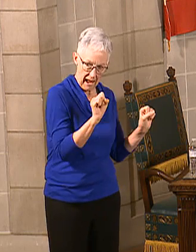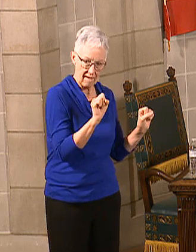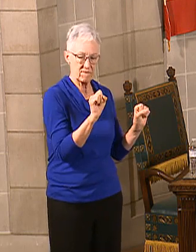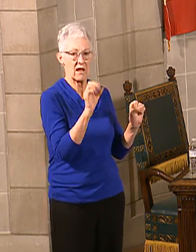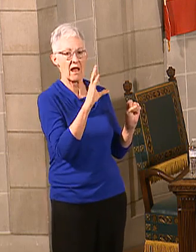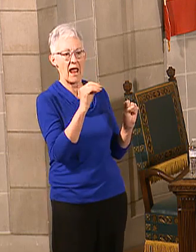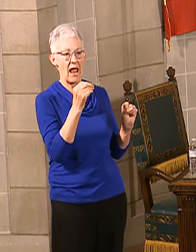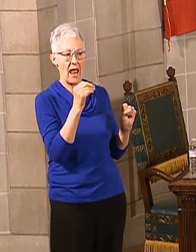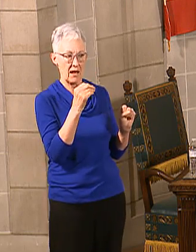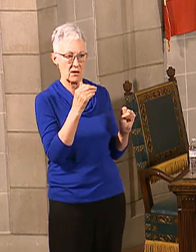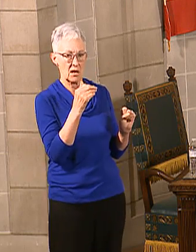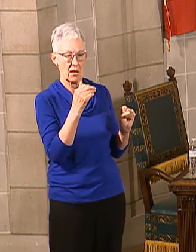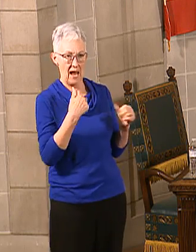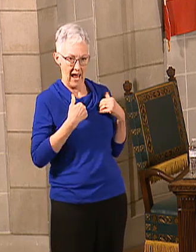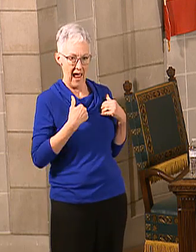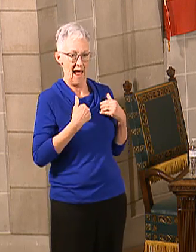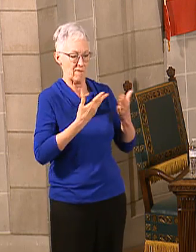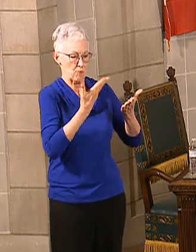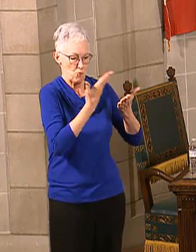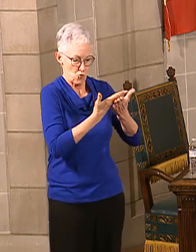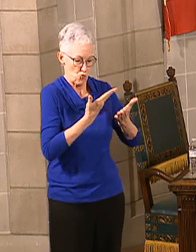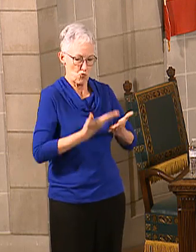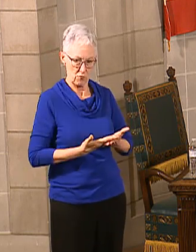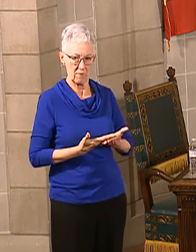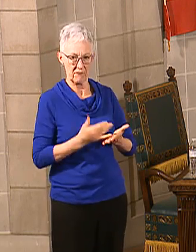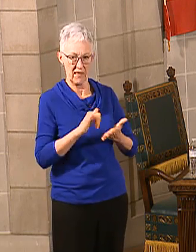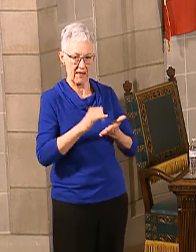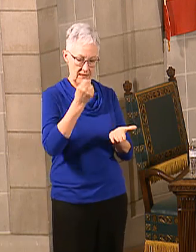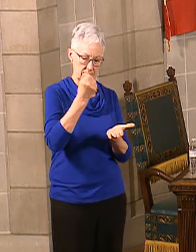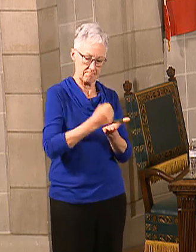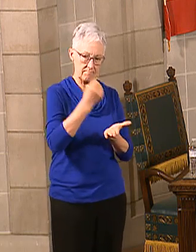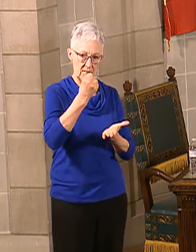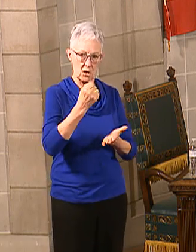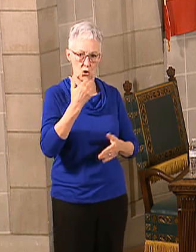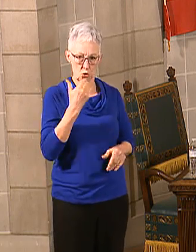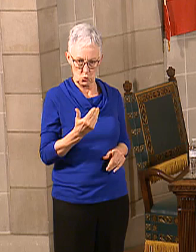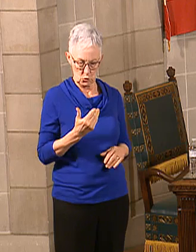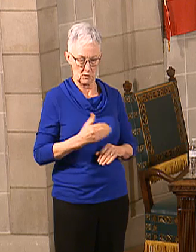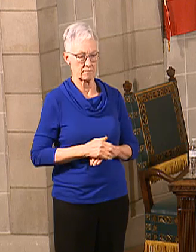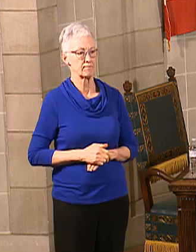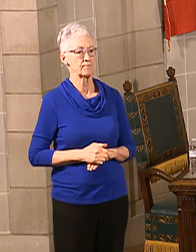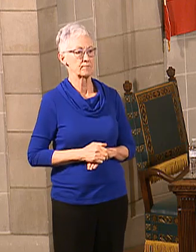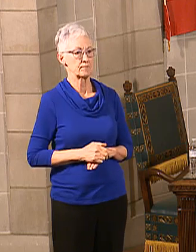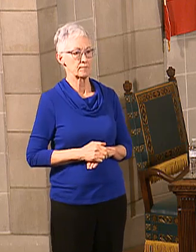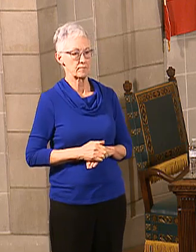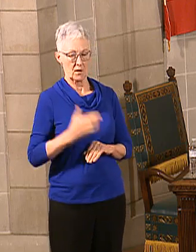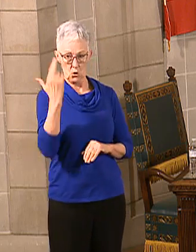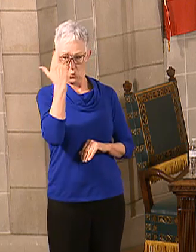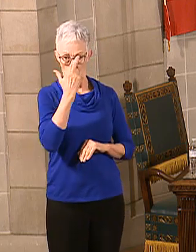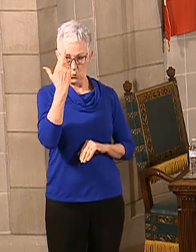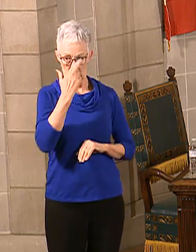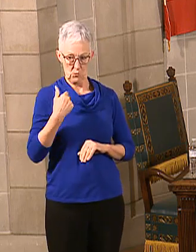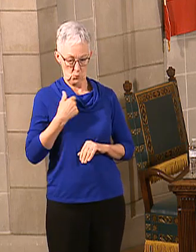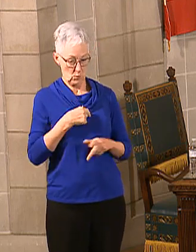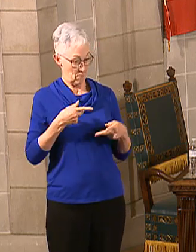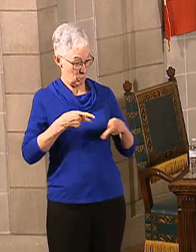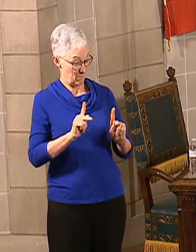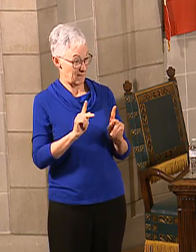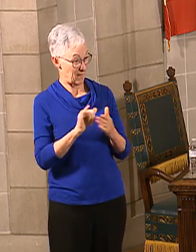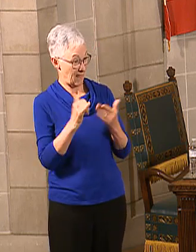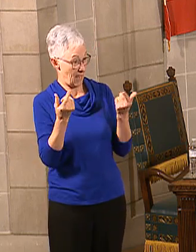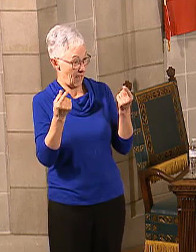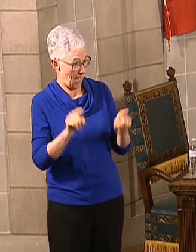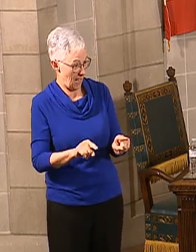before. The reason why these relaxations are taking place is so that our banks, our credit